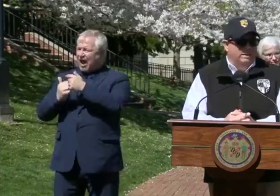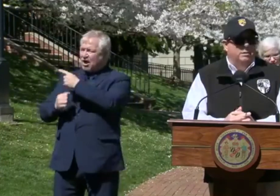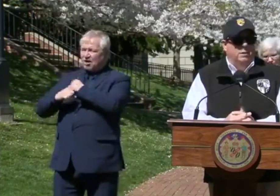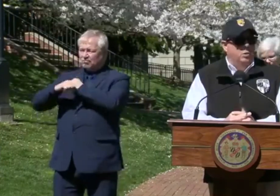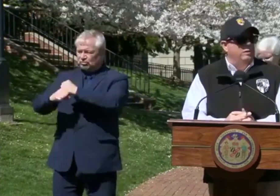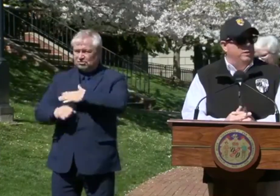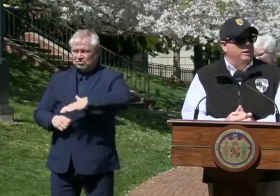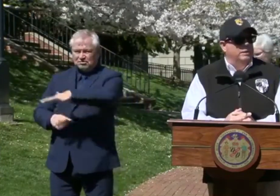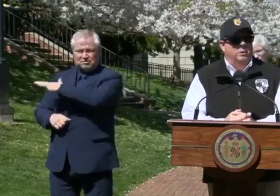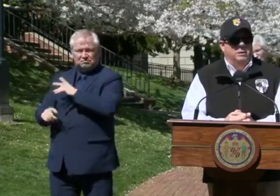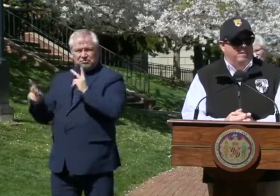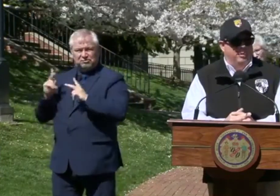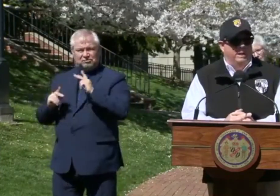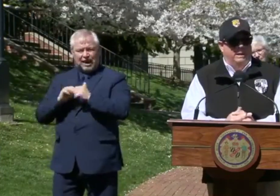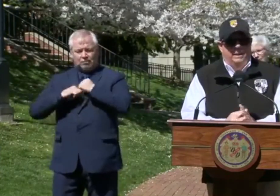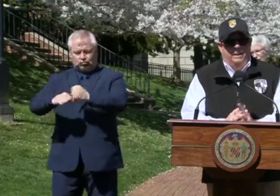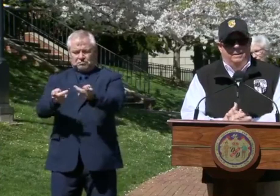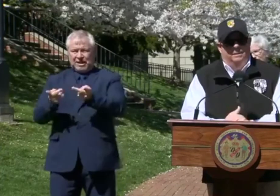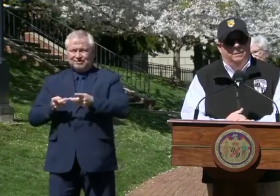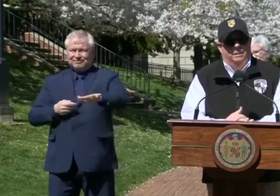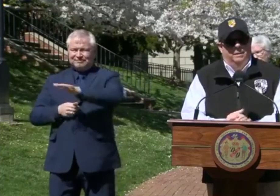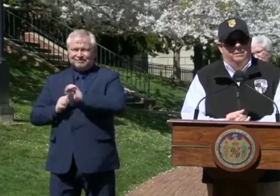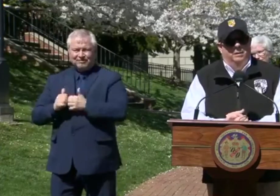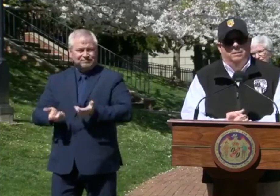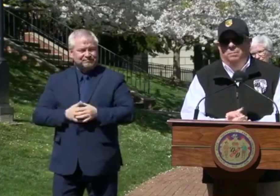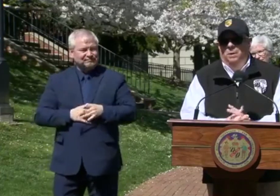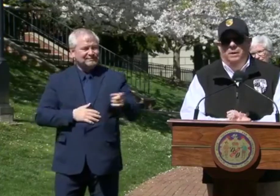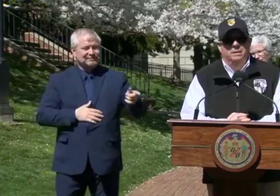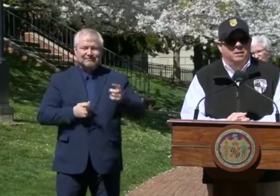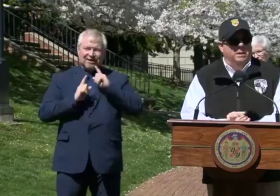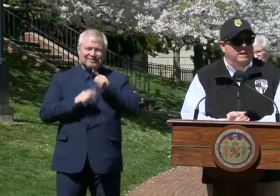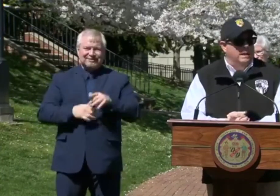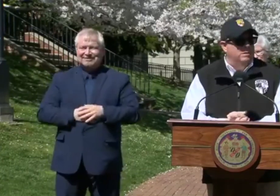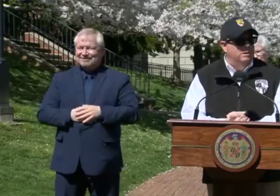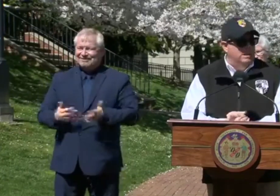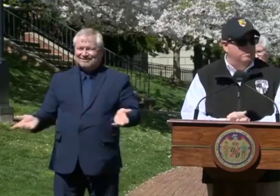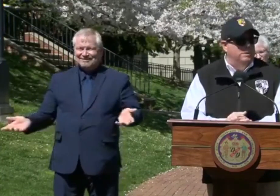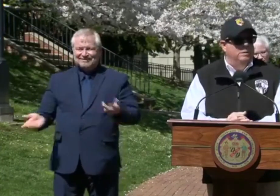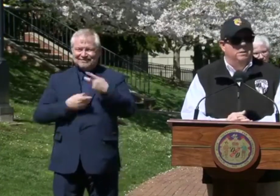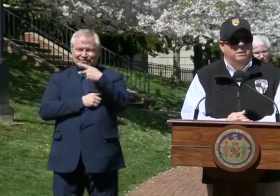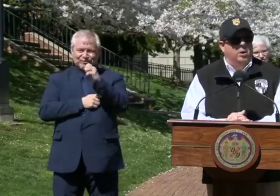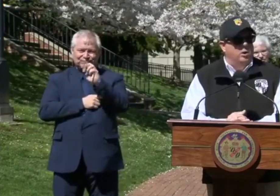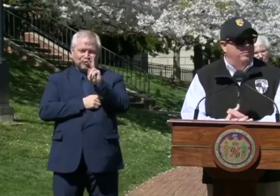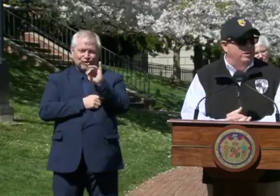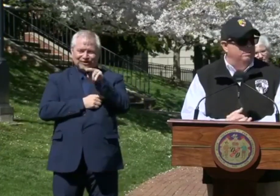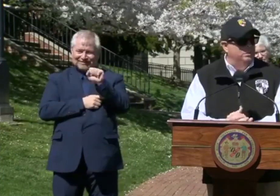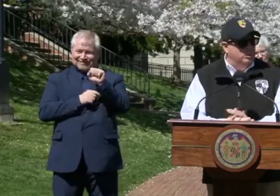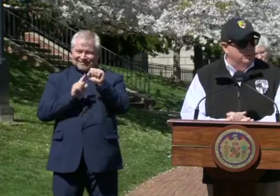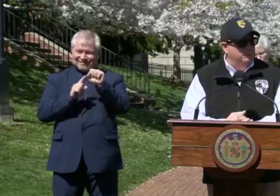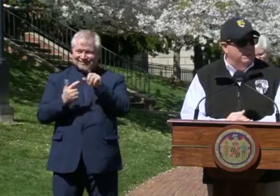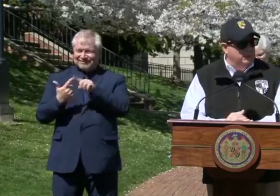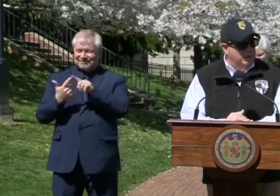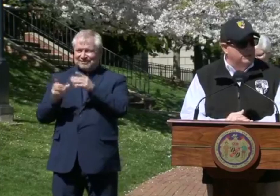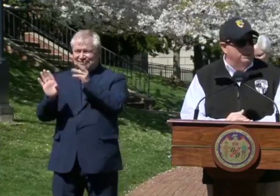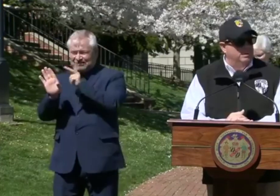Well, that's one of the things. So it's every, it's at Perkins, at our psychiatric hospitals. It's at all of our